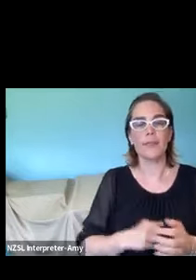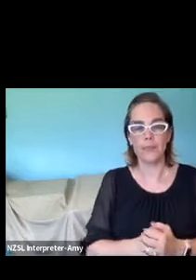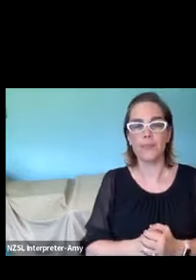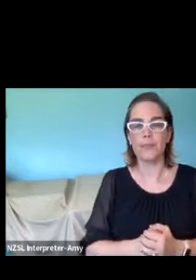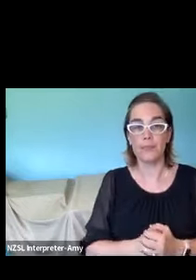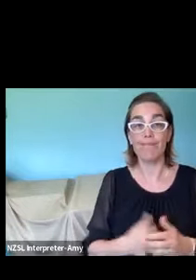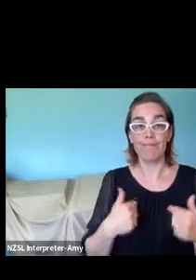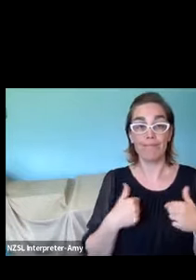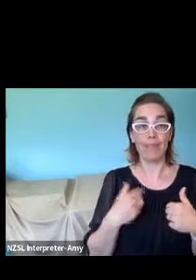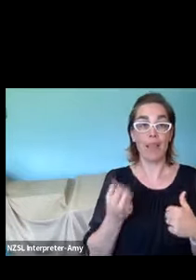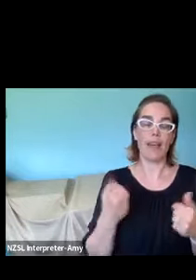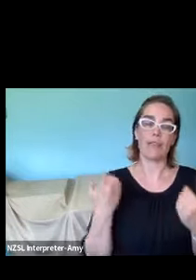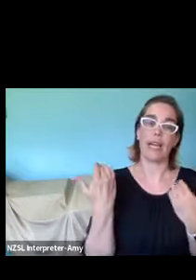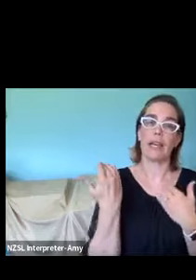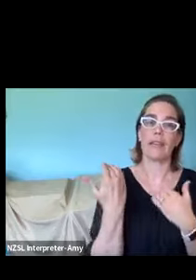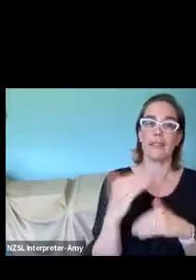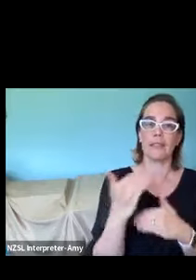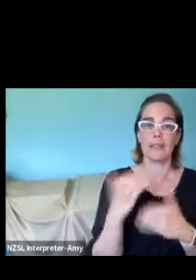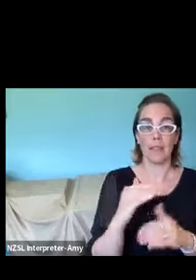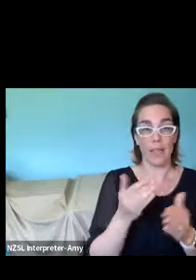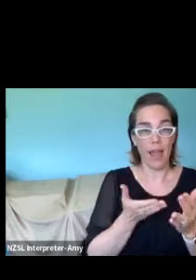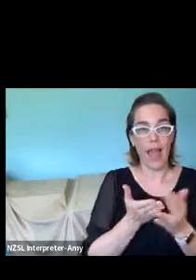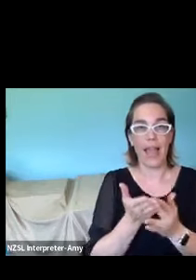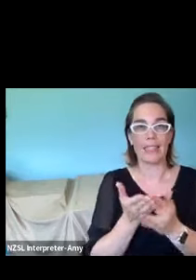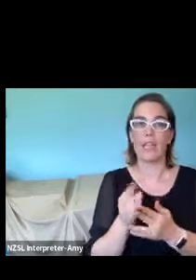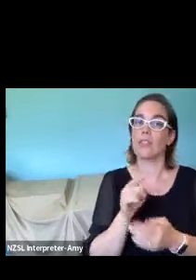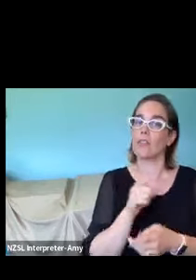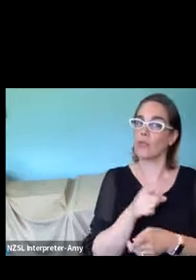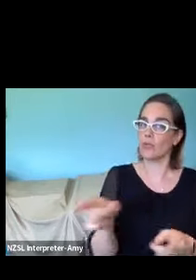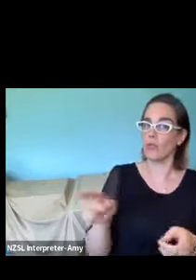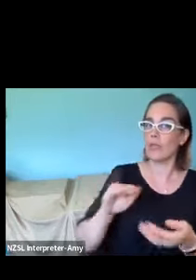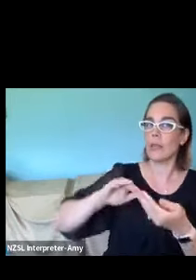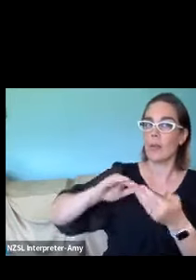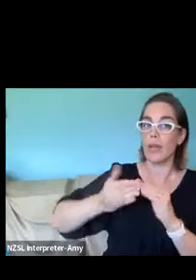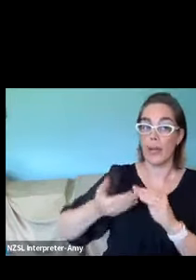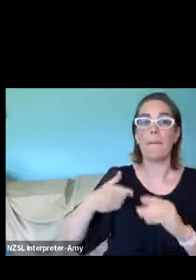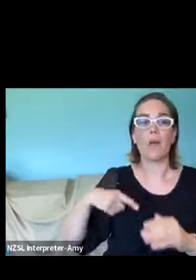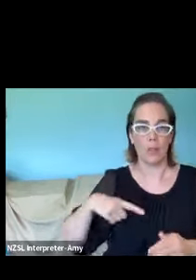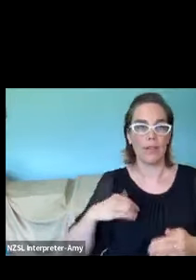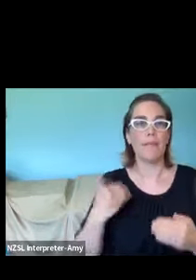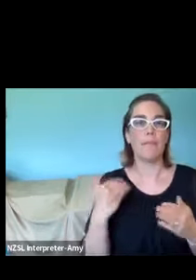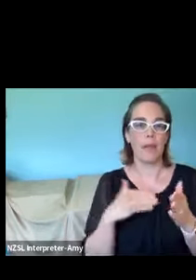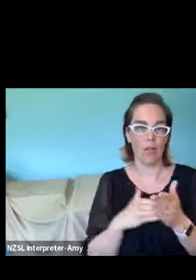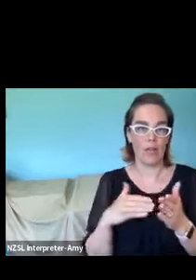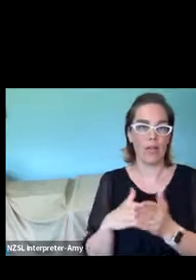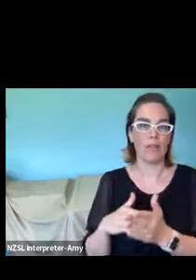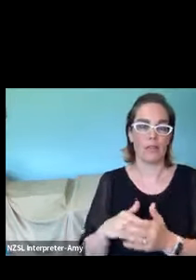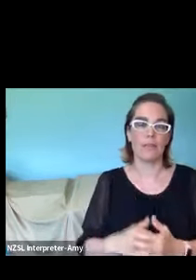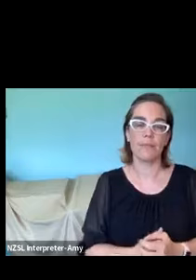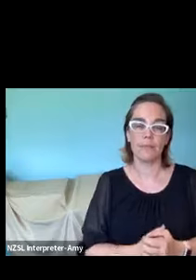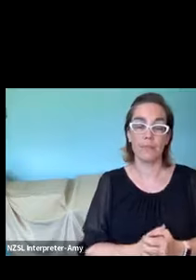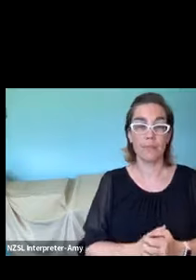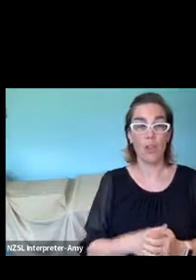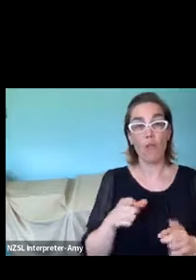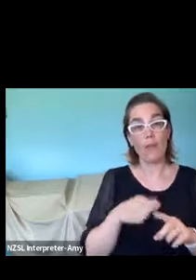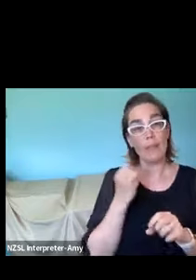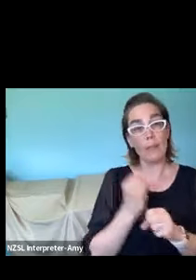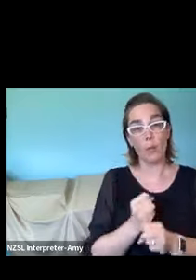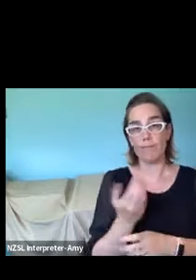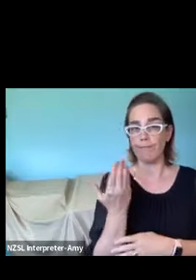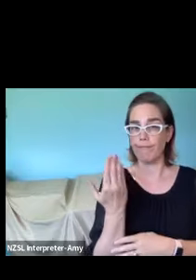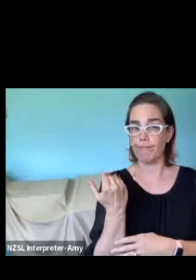had limited access to the community because of barriers. For example, most recently, I